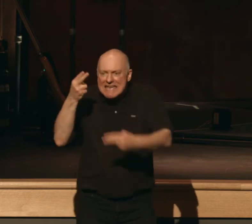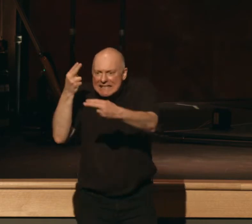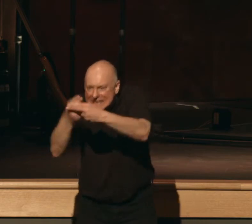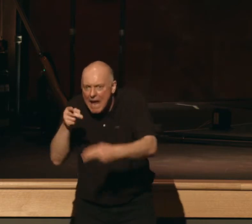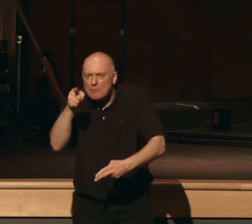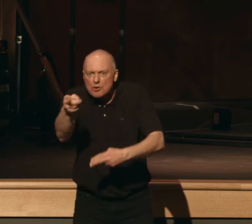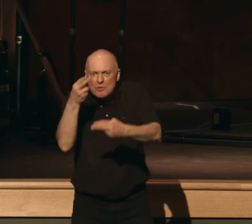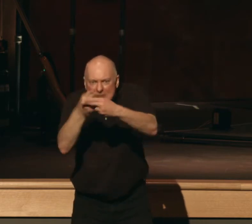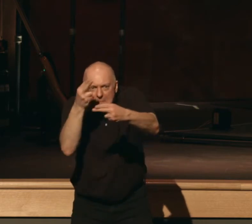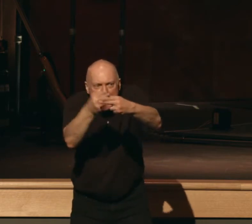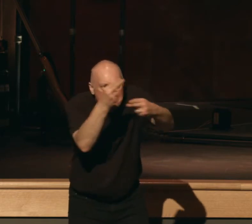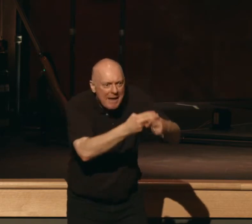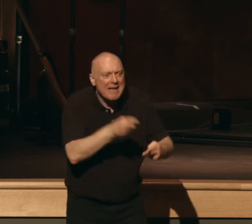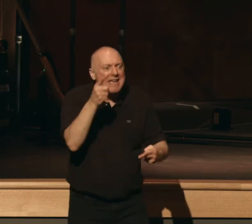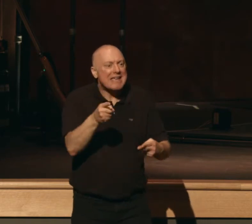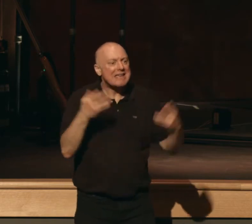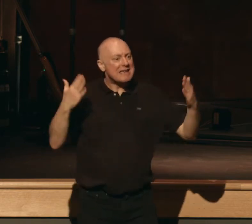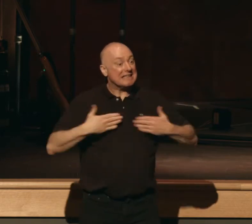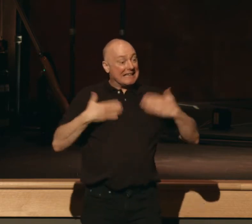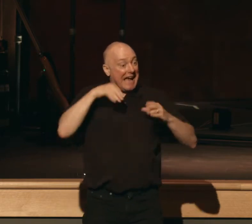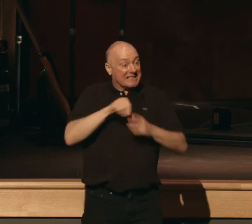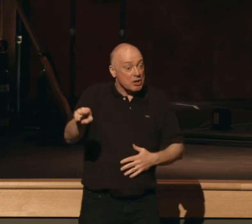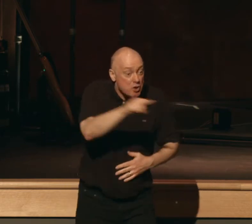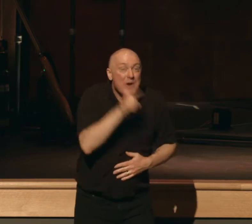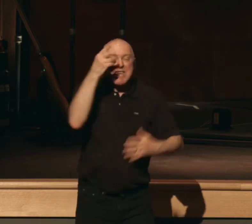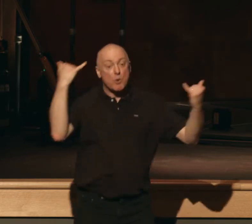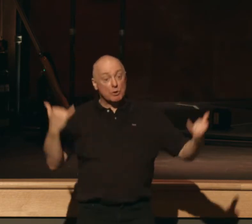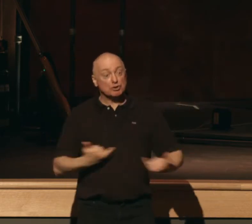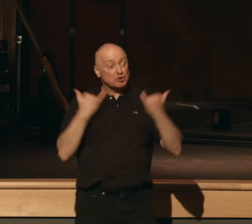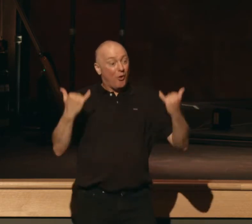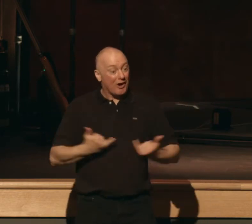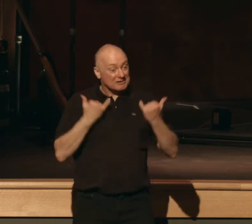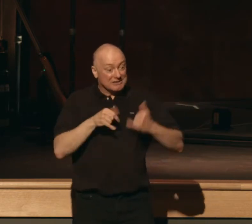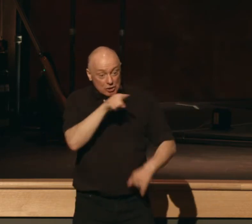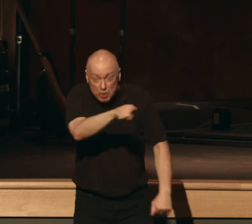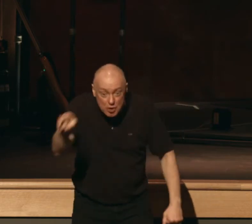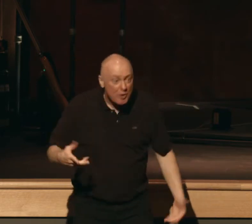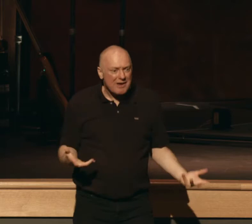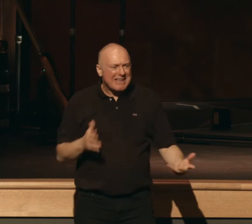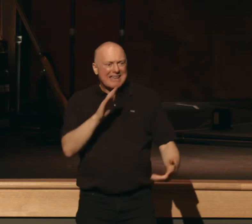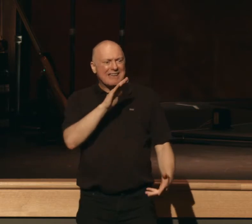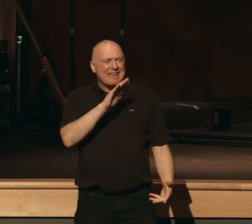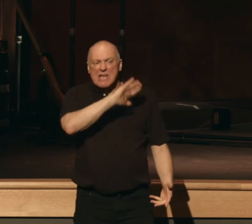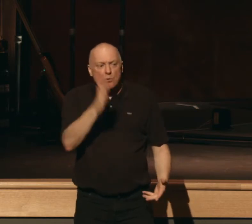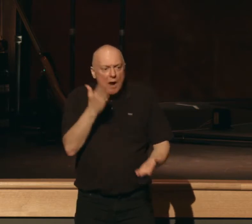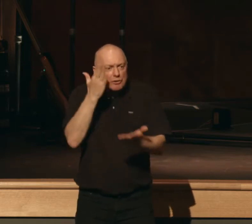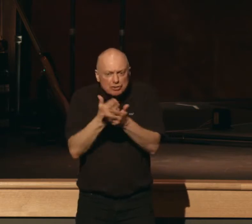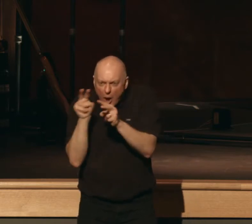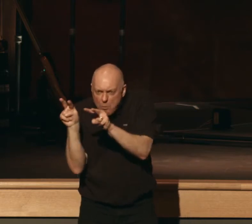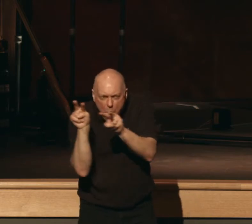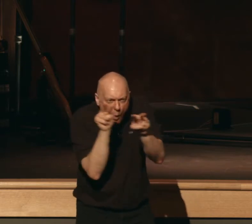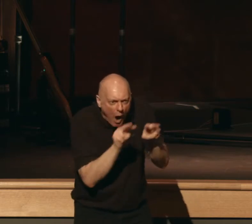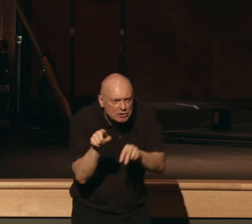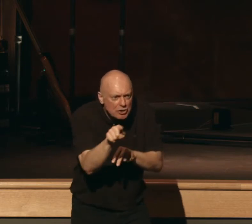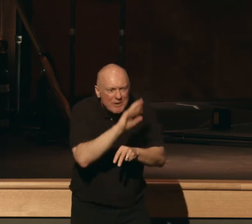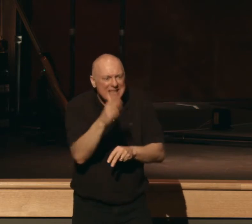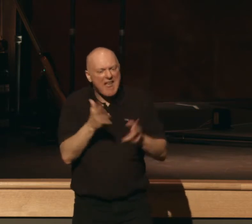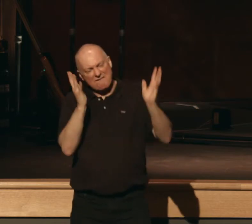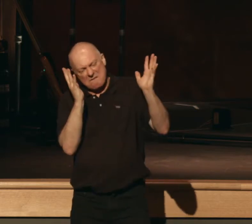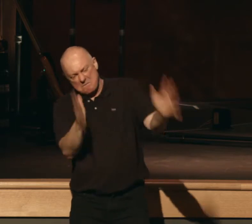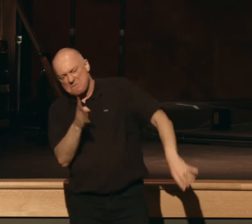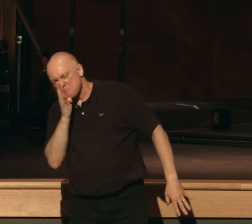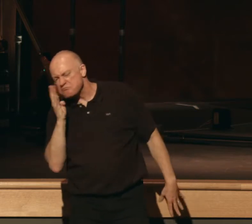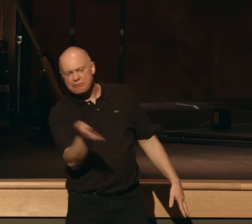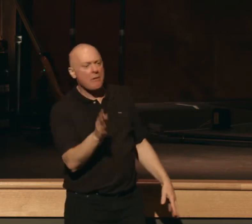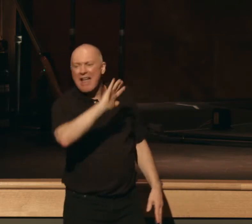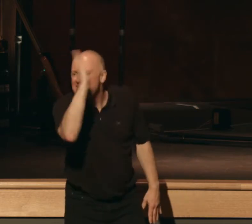named you, and he delights in you, and he rejoices over you, and he will never take his eyes off you, and he will never leave you or